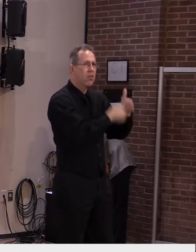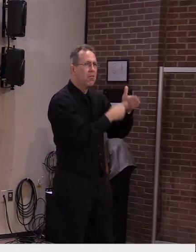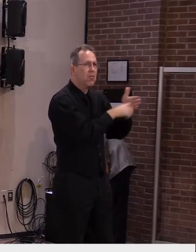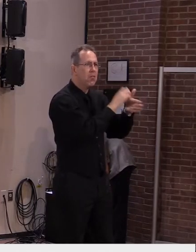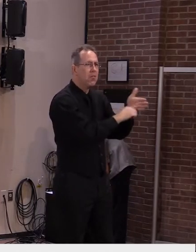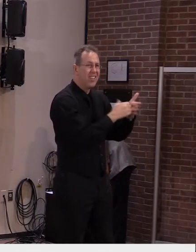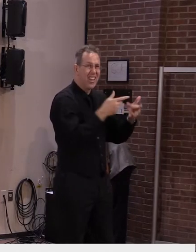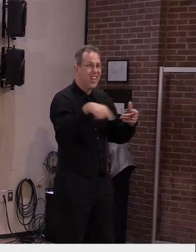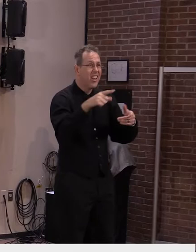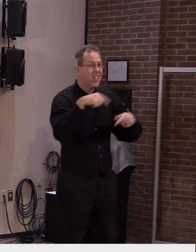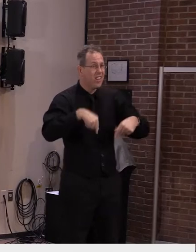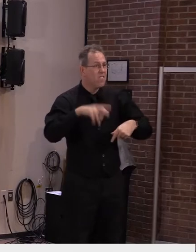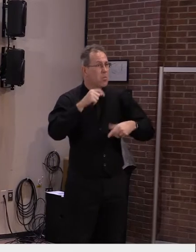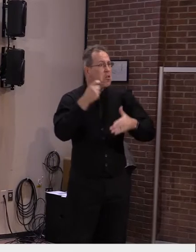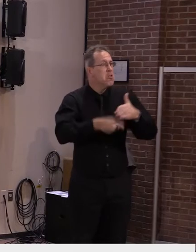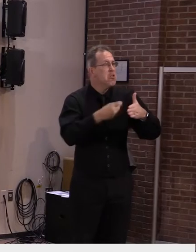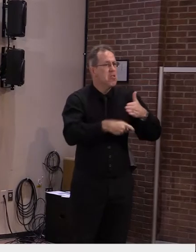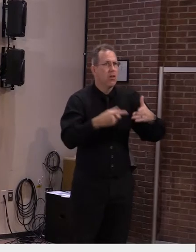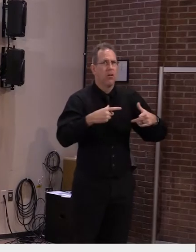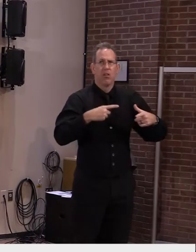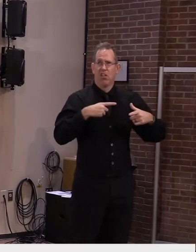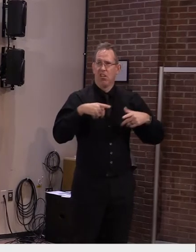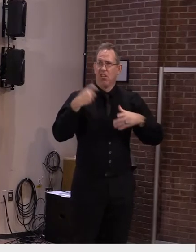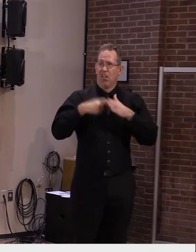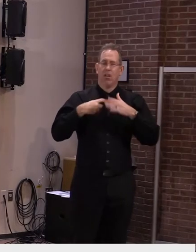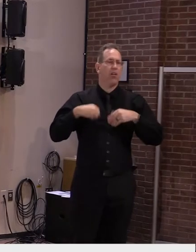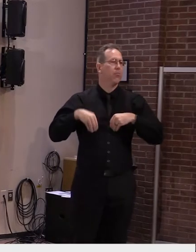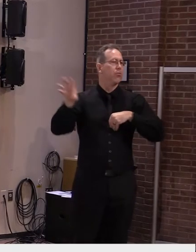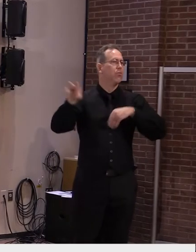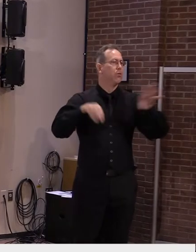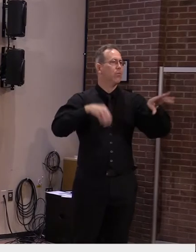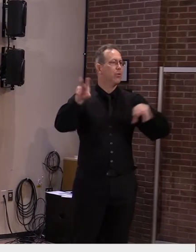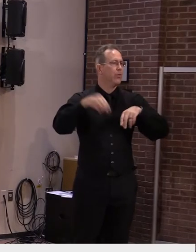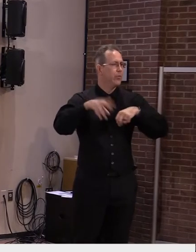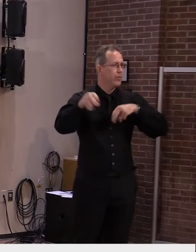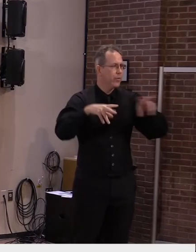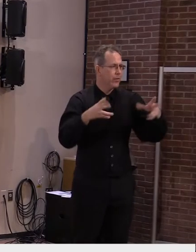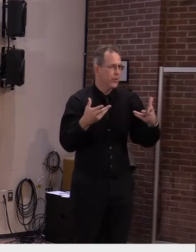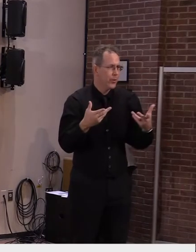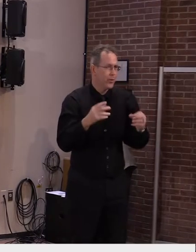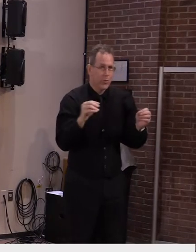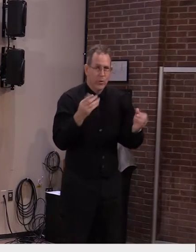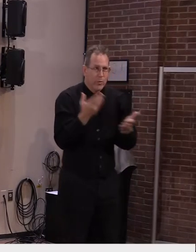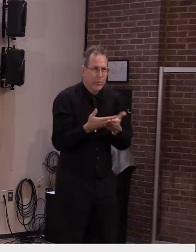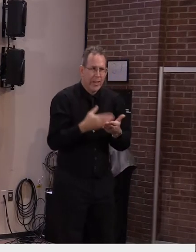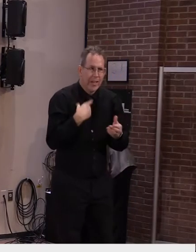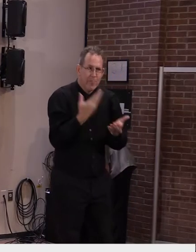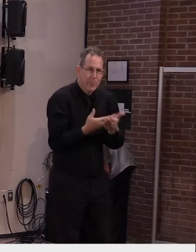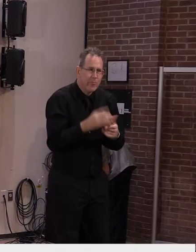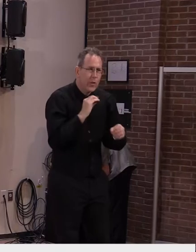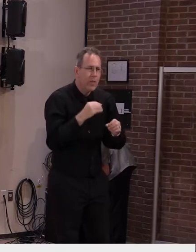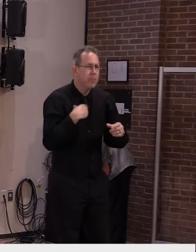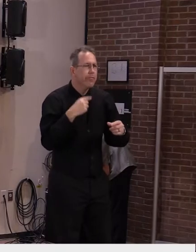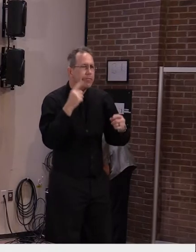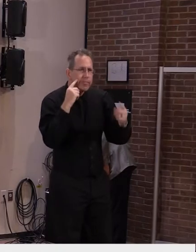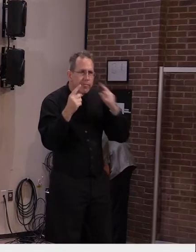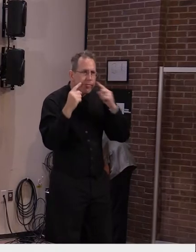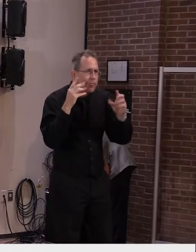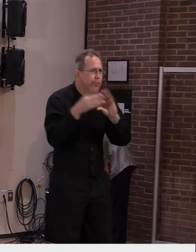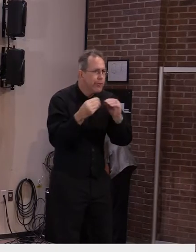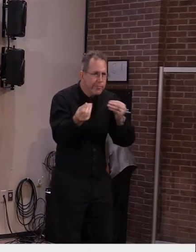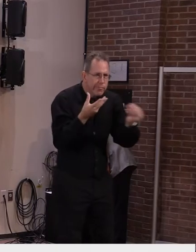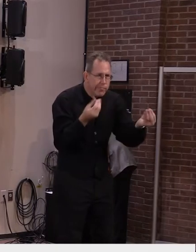again, anecdotally speaking to many who retire from the military, and I'm sure you've spoken to a few